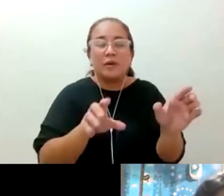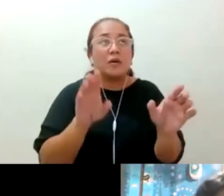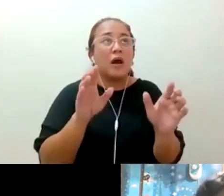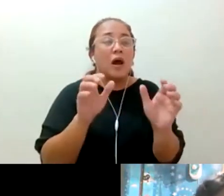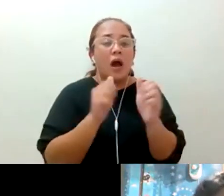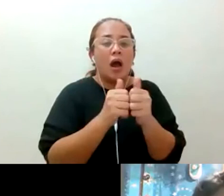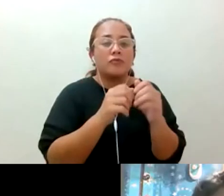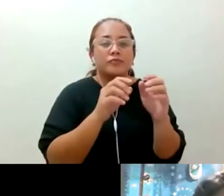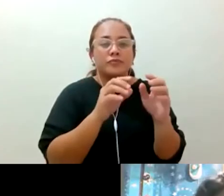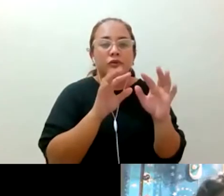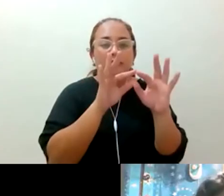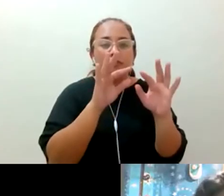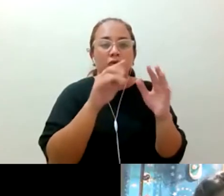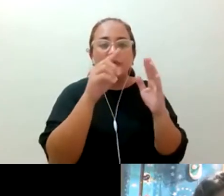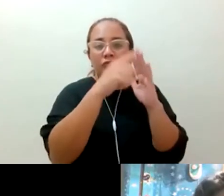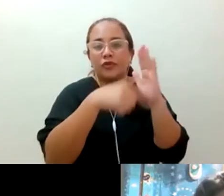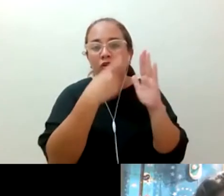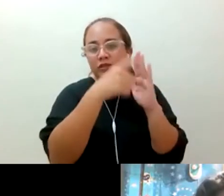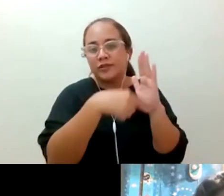the formation phonology.